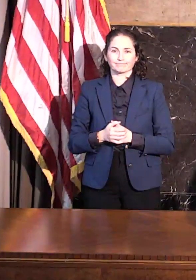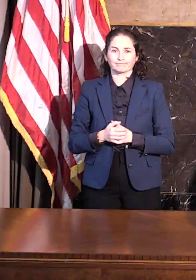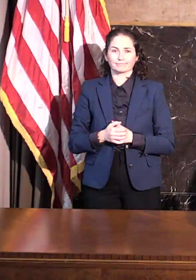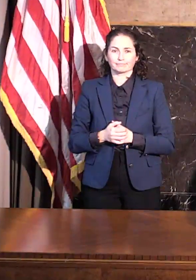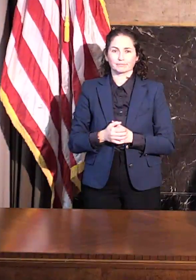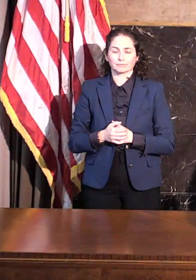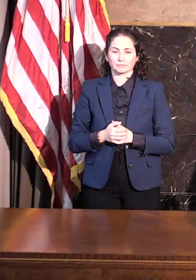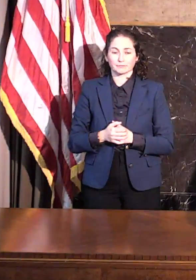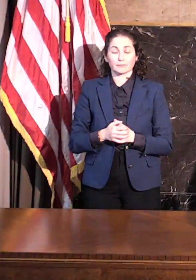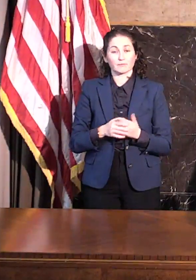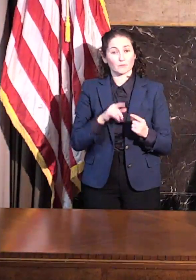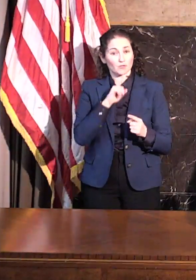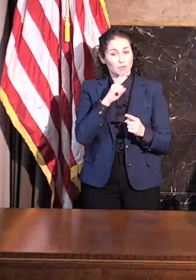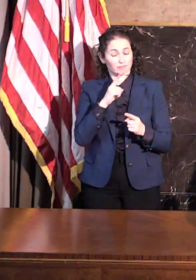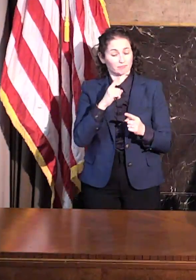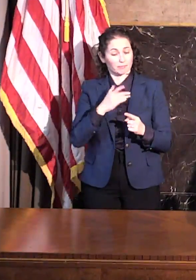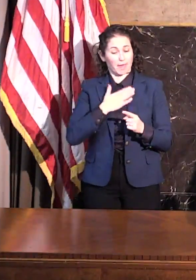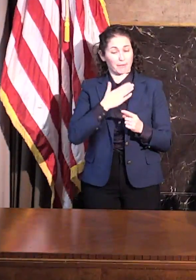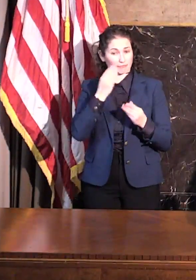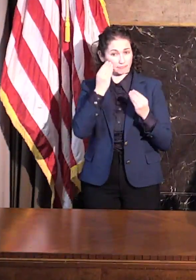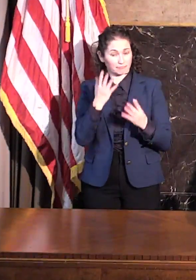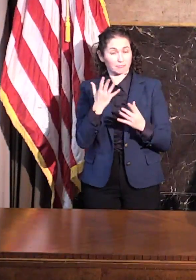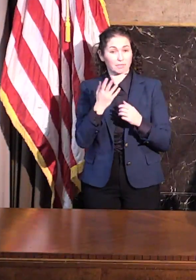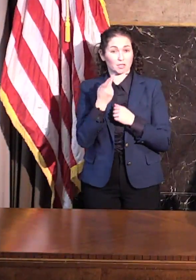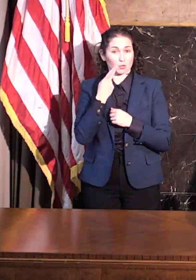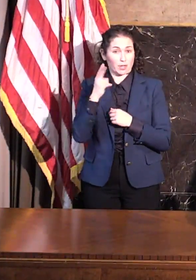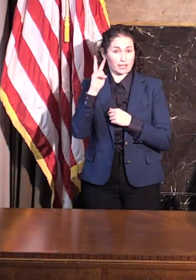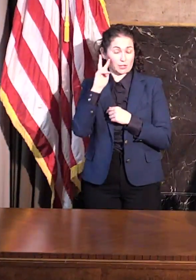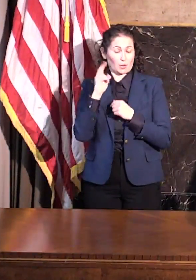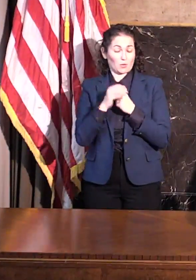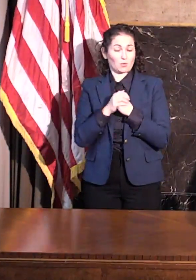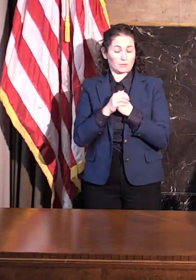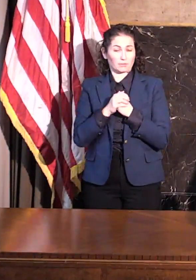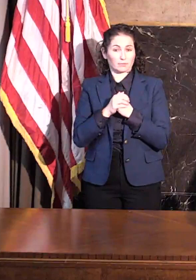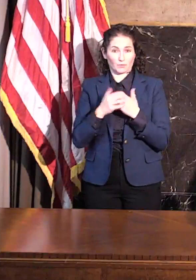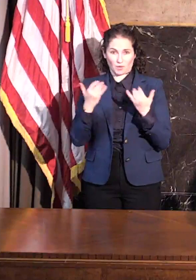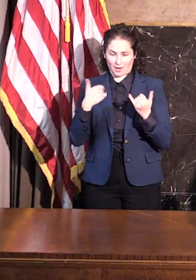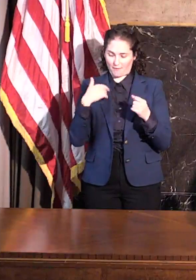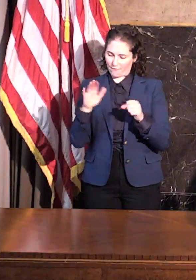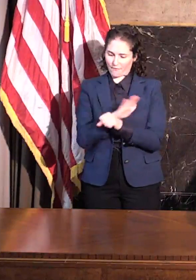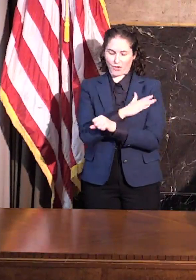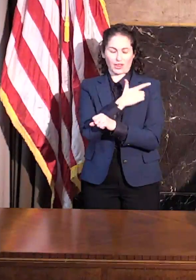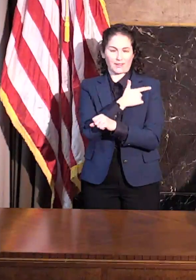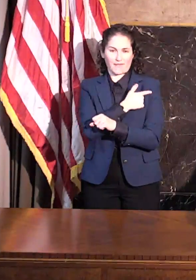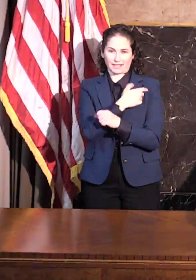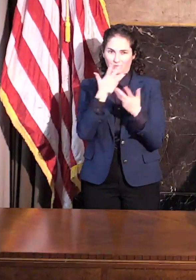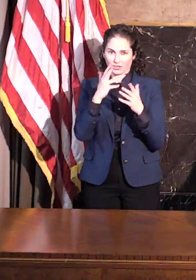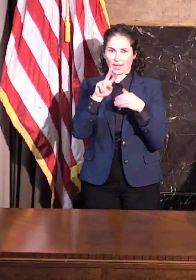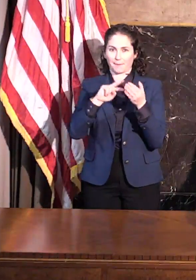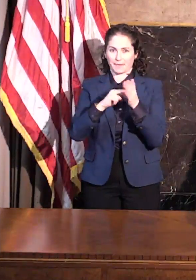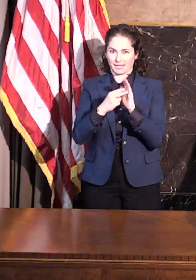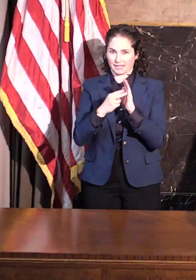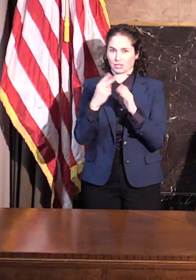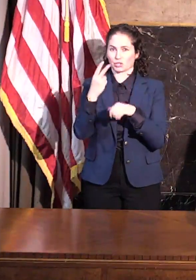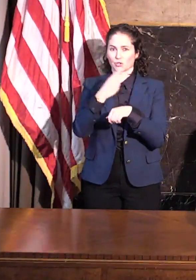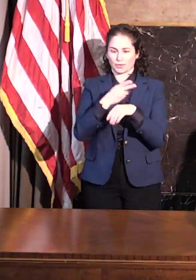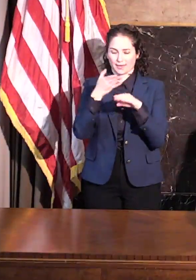the mitigation the measures that we know work, and certainly we have to get the vaccine when we are